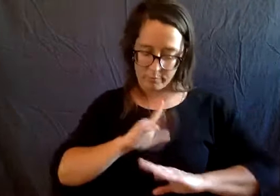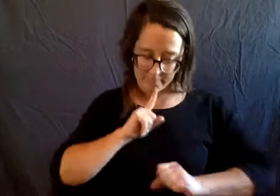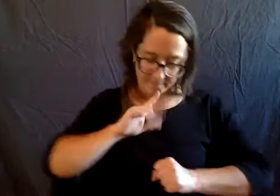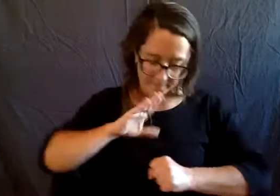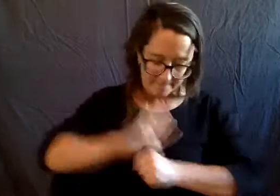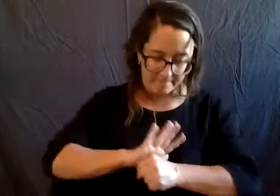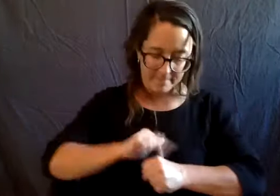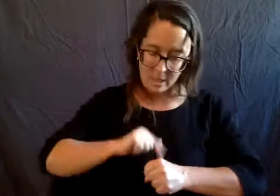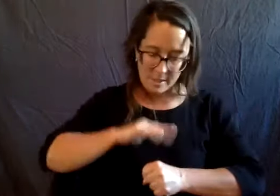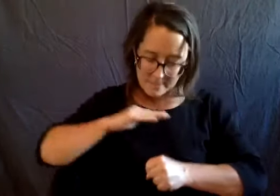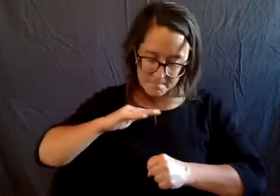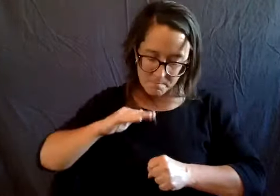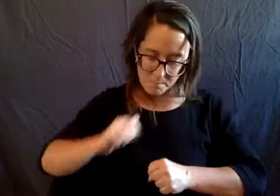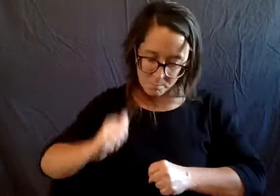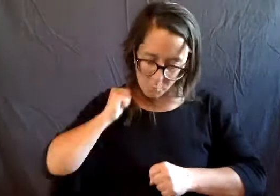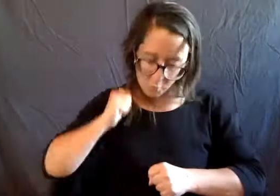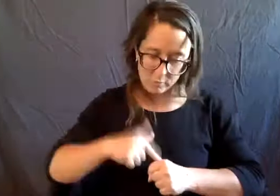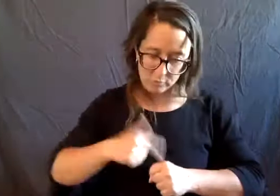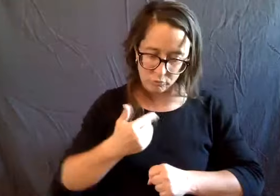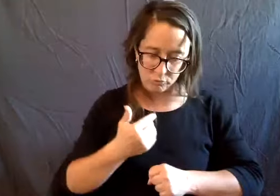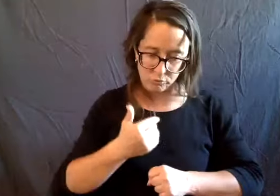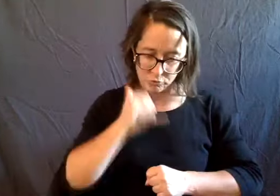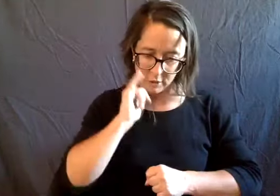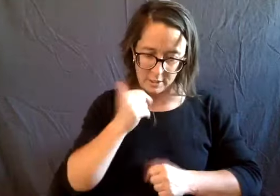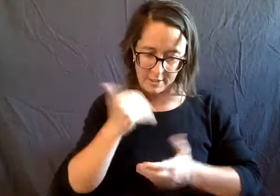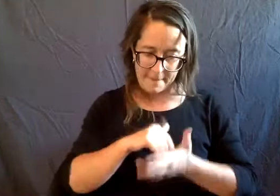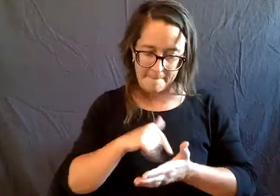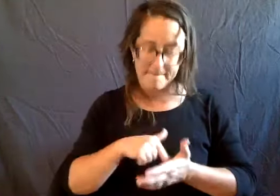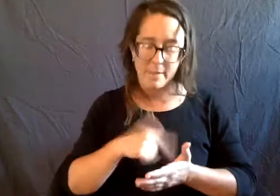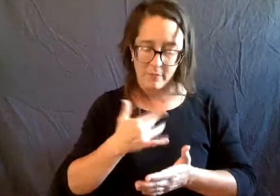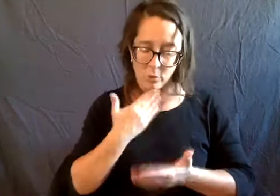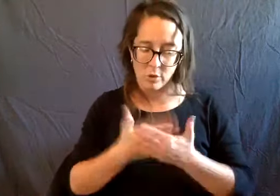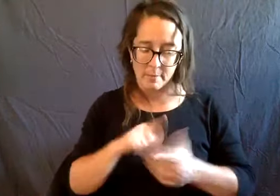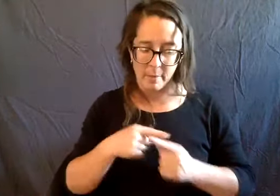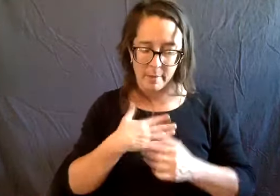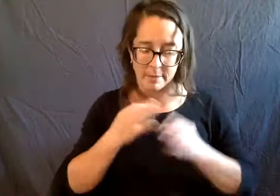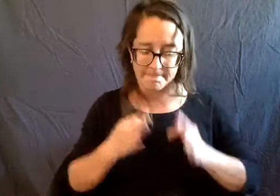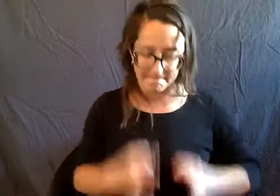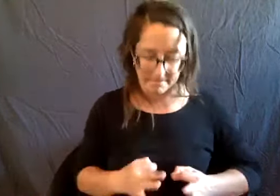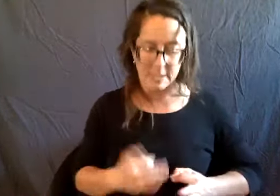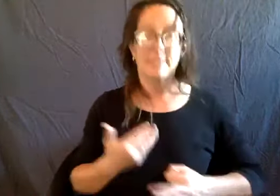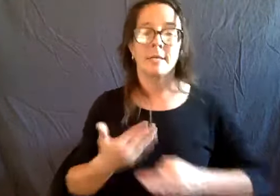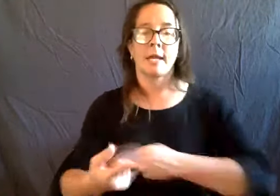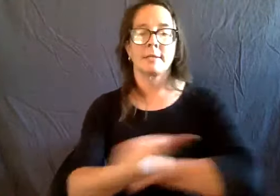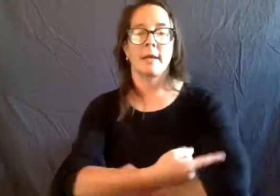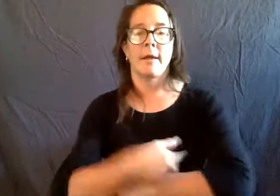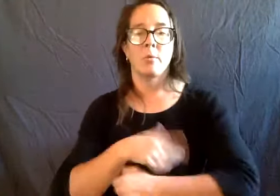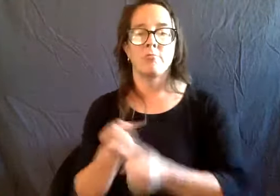oath that I'm done with drinking. And I feel good about my decision. And the next day I'd drive into Santa Fe, and for some reason